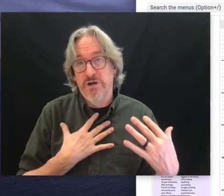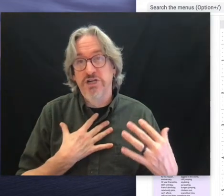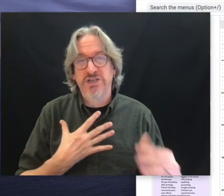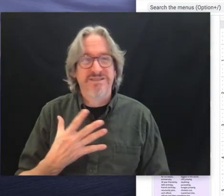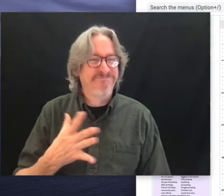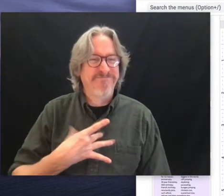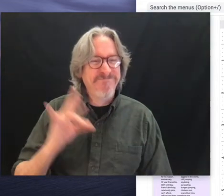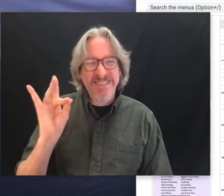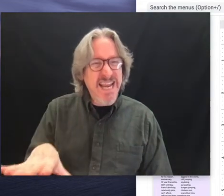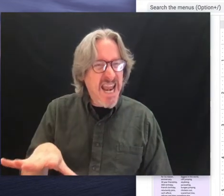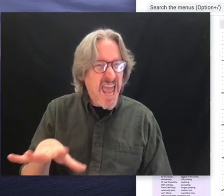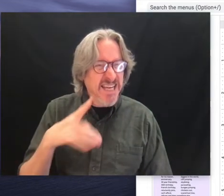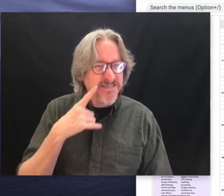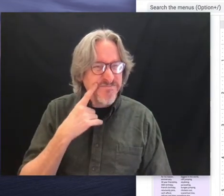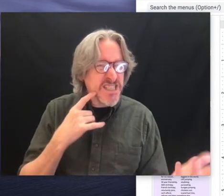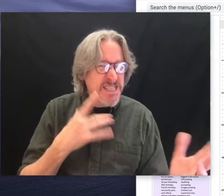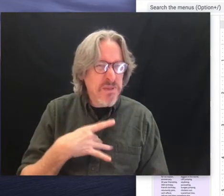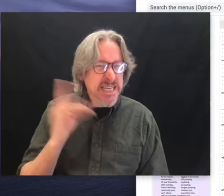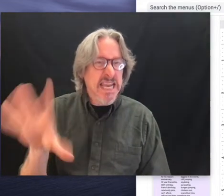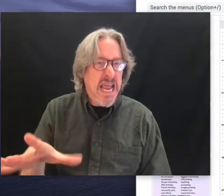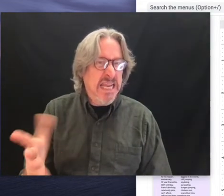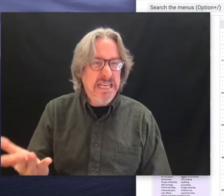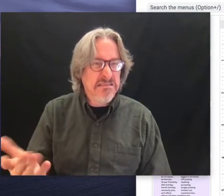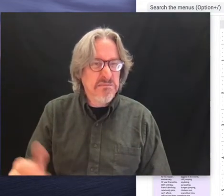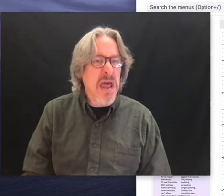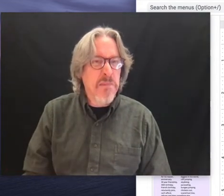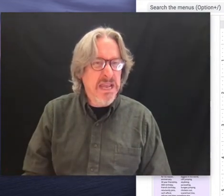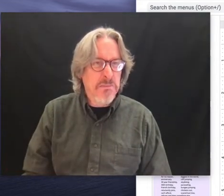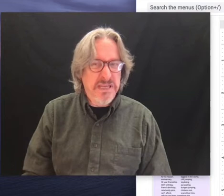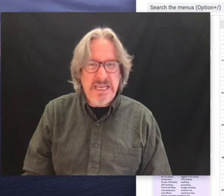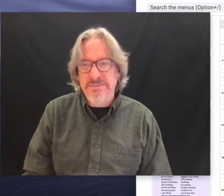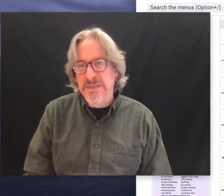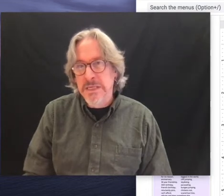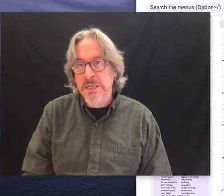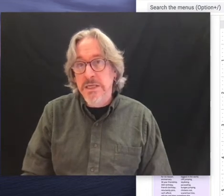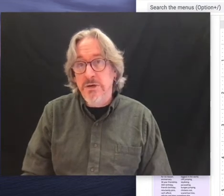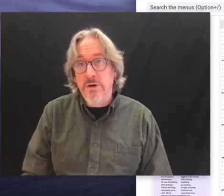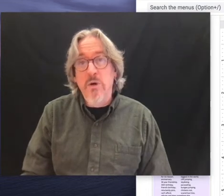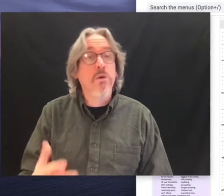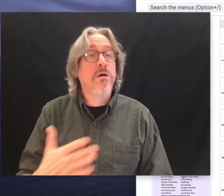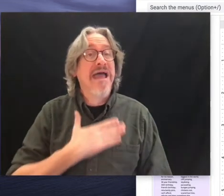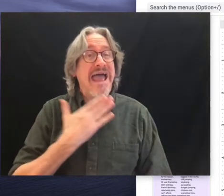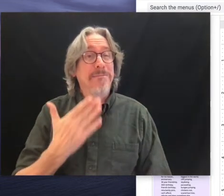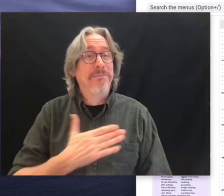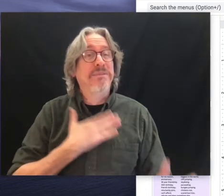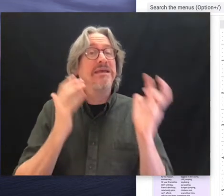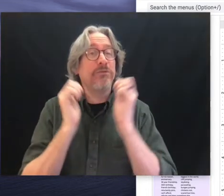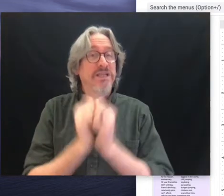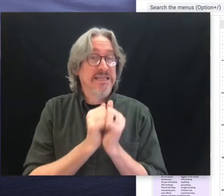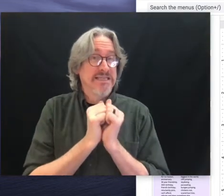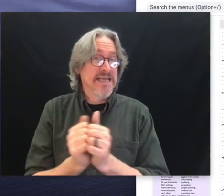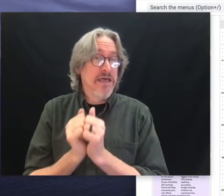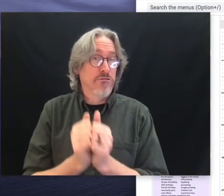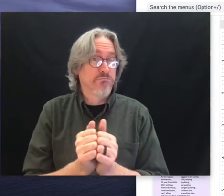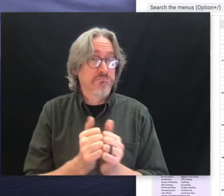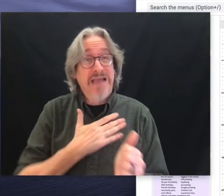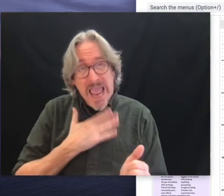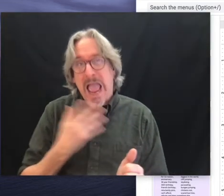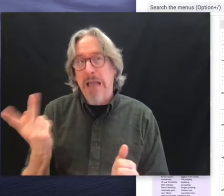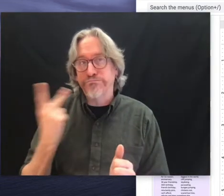Adrenaline rush. Didn't like. Just simply didn't like it. Not my cup of tea. Or happy we did it